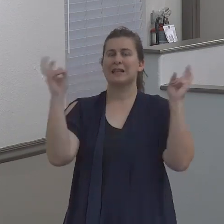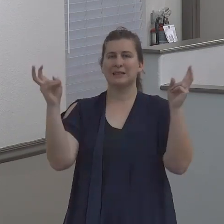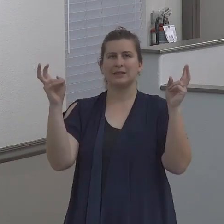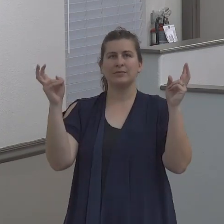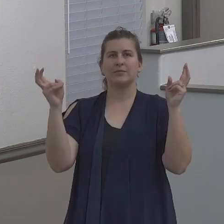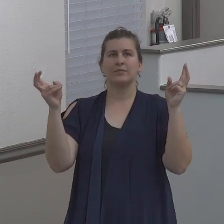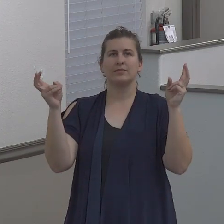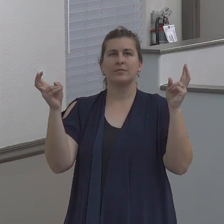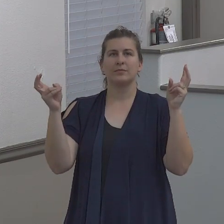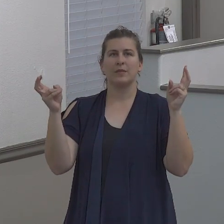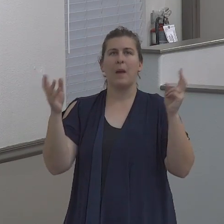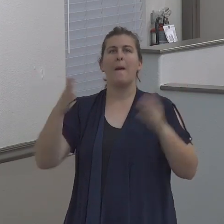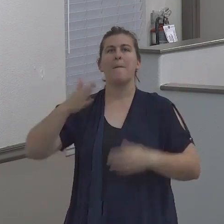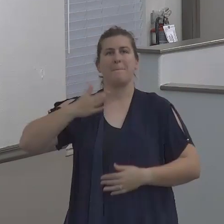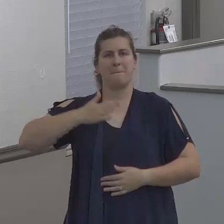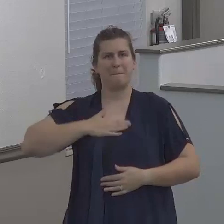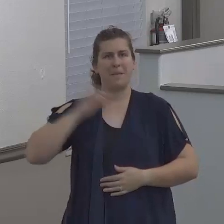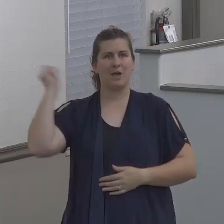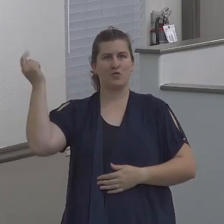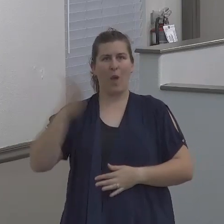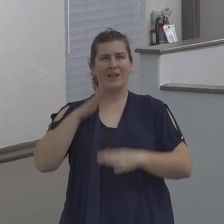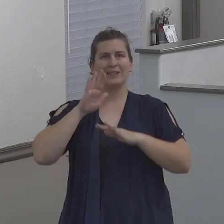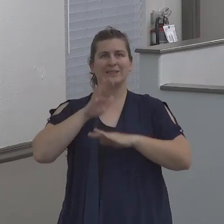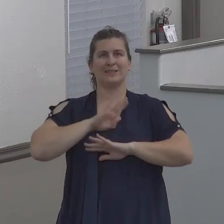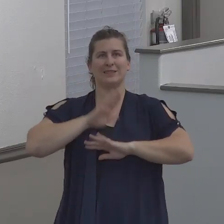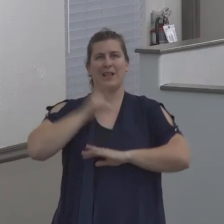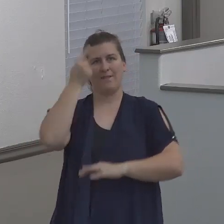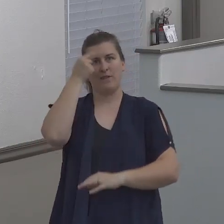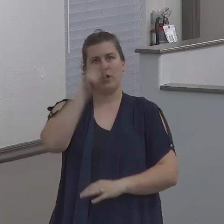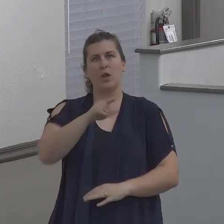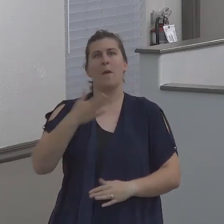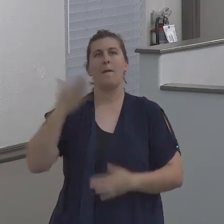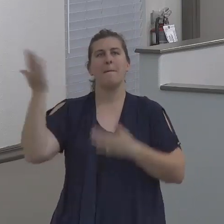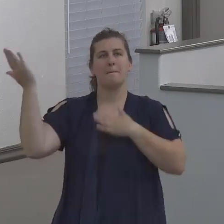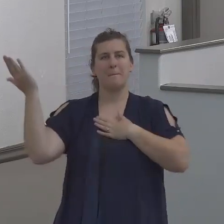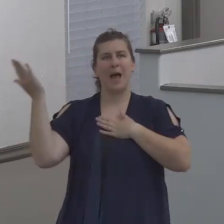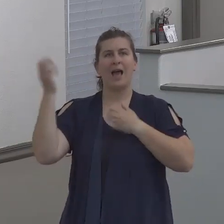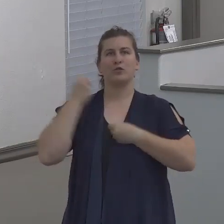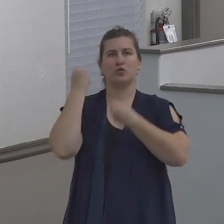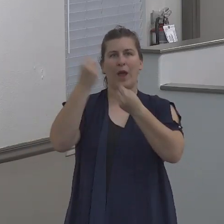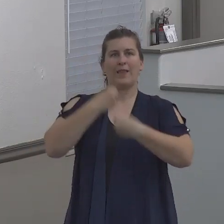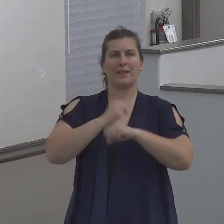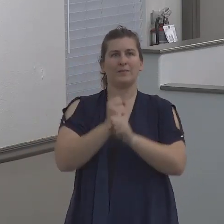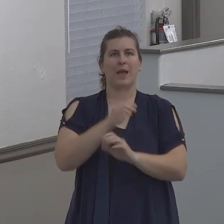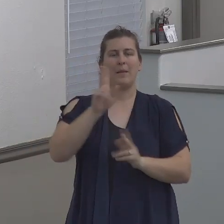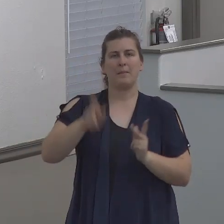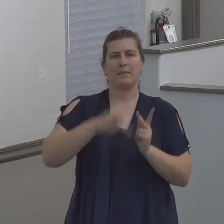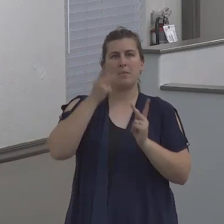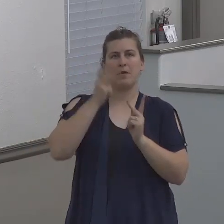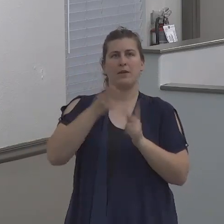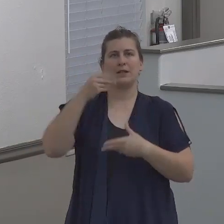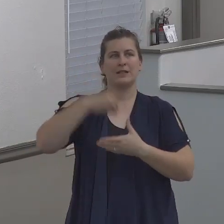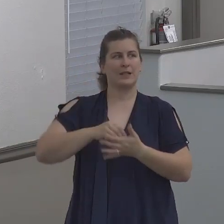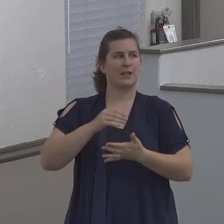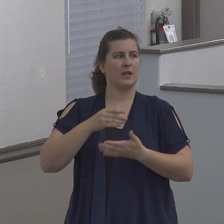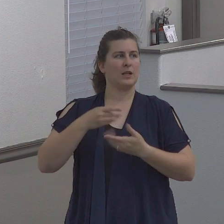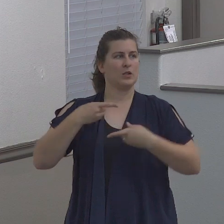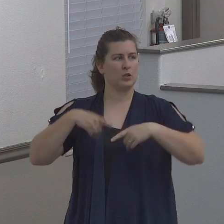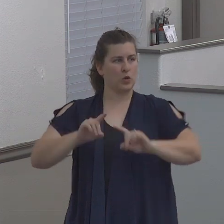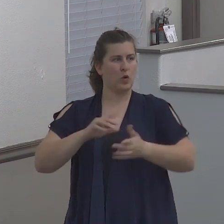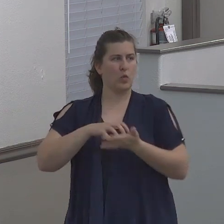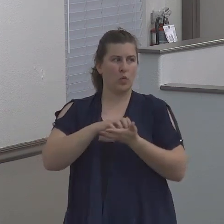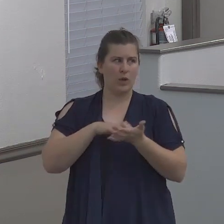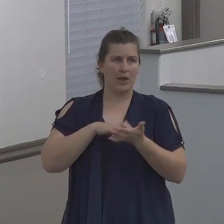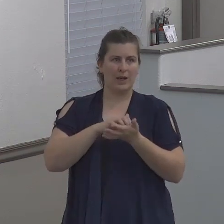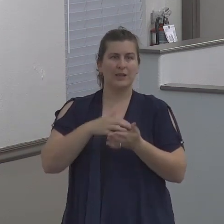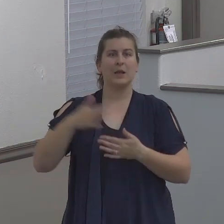2 Corinthians 12:9, and He said unto me, talking to the Apostle Paul, my grace is sufficient for thee. For my strength is made perfect